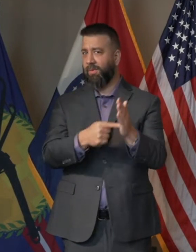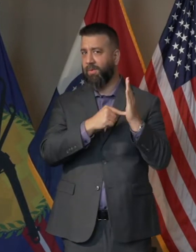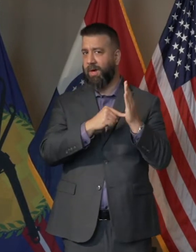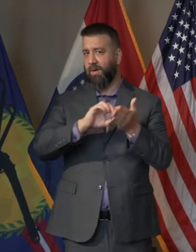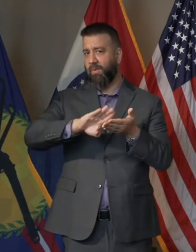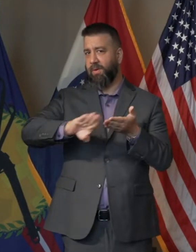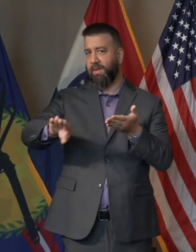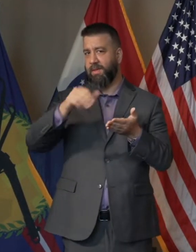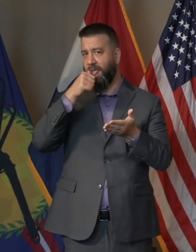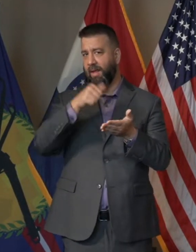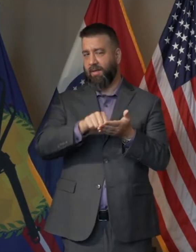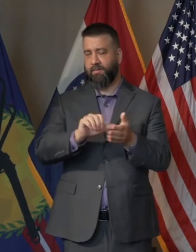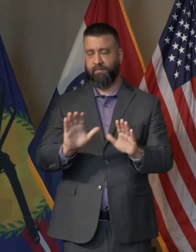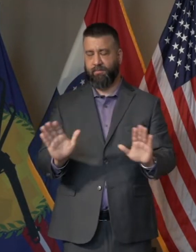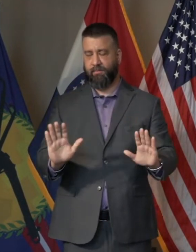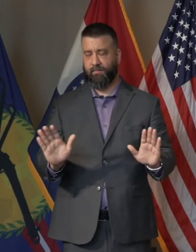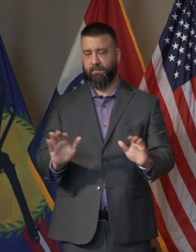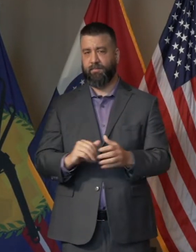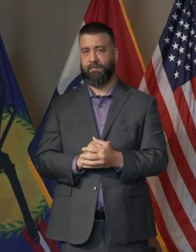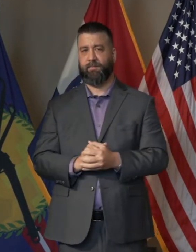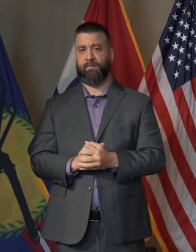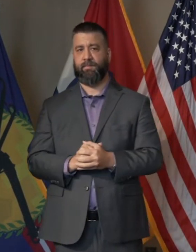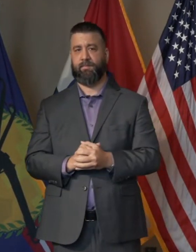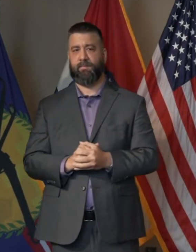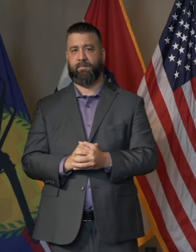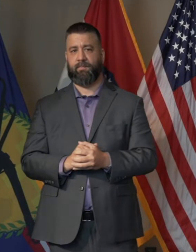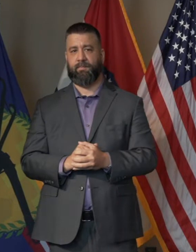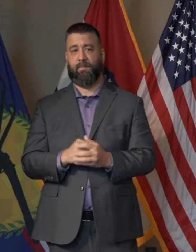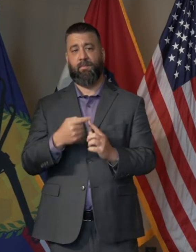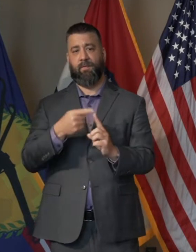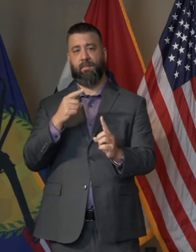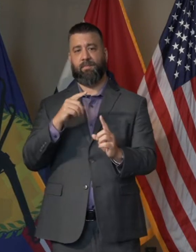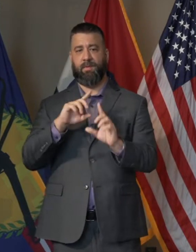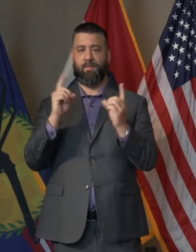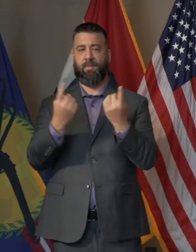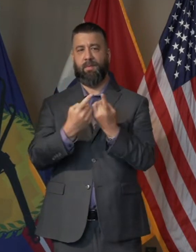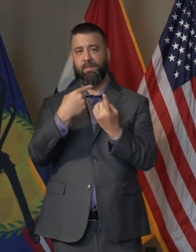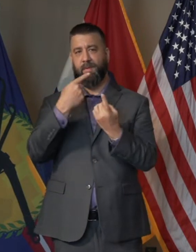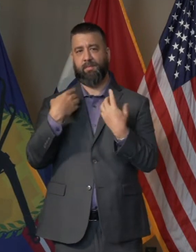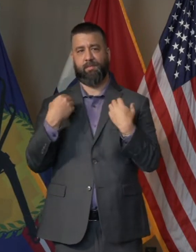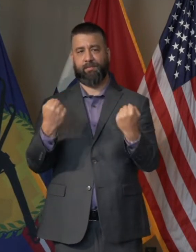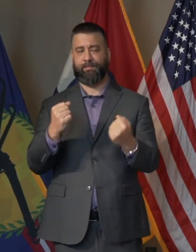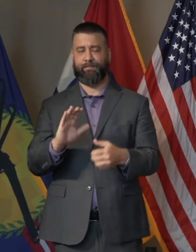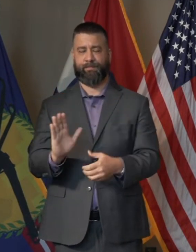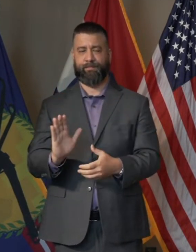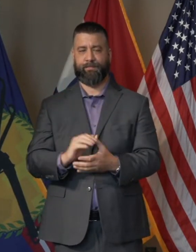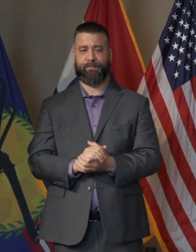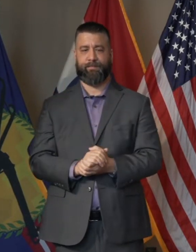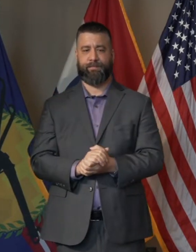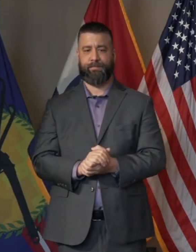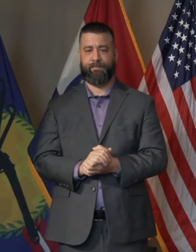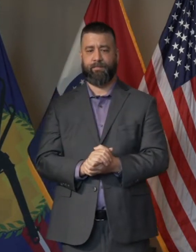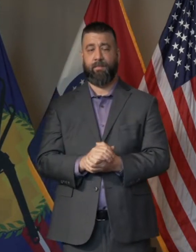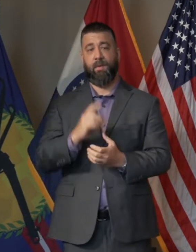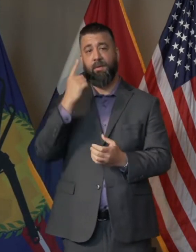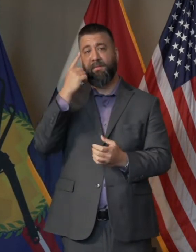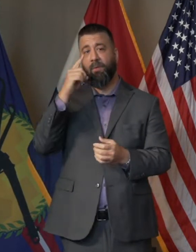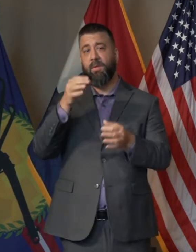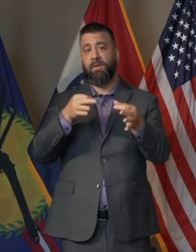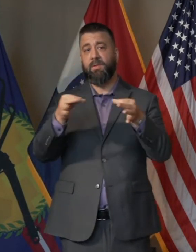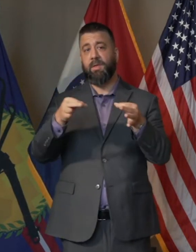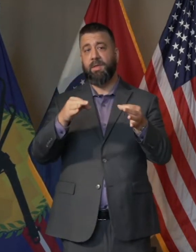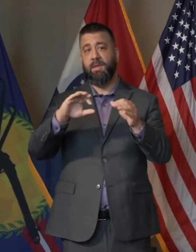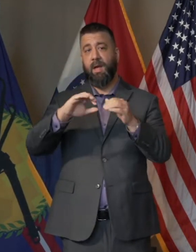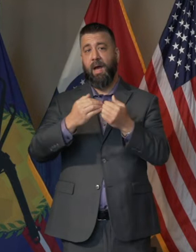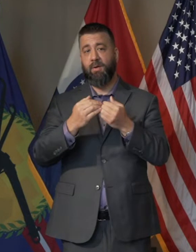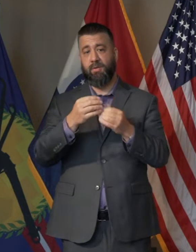from isolation or release from quarantine letter from the St. Louis County Department of Public Health. For instructions on how to